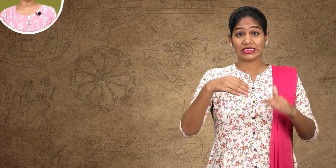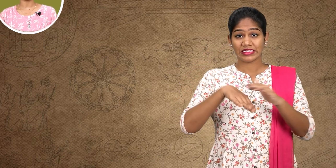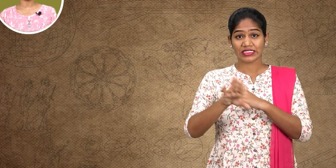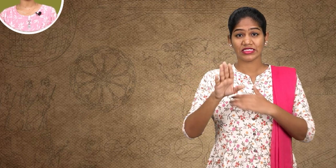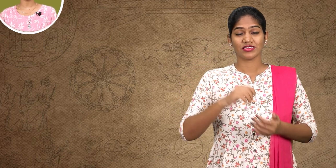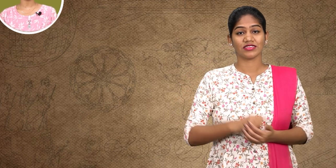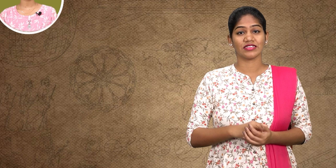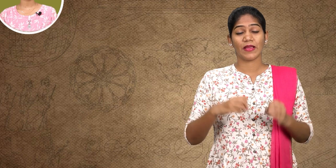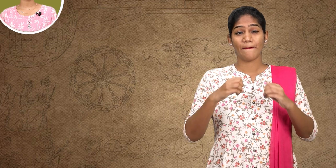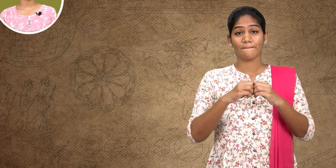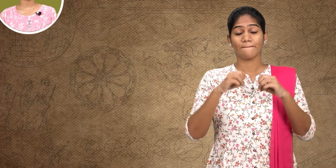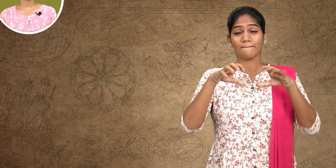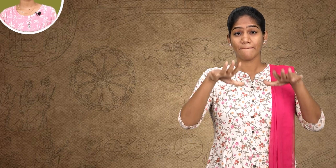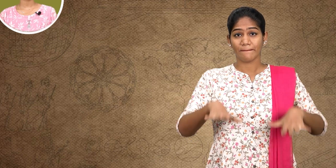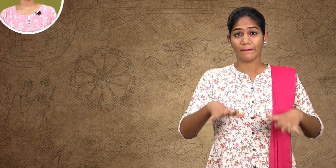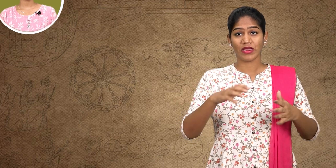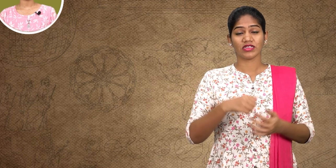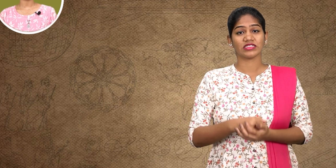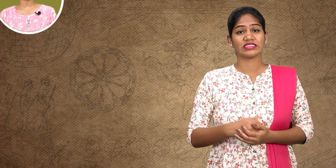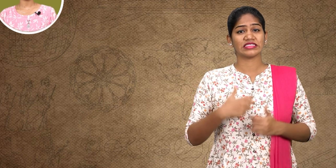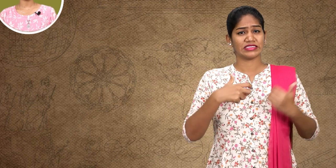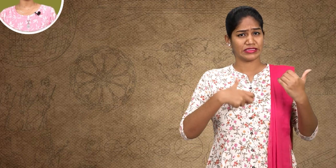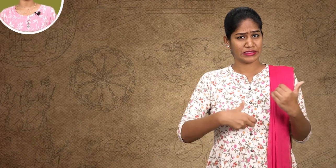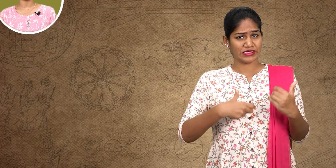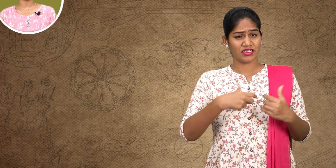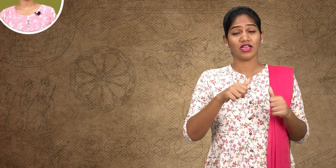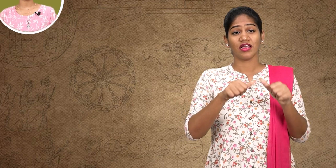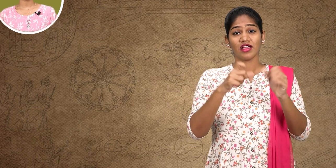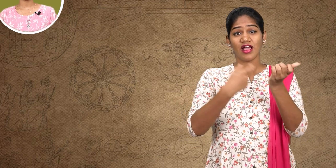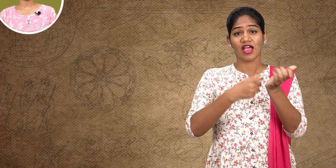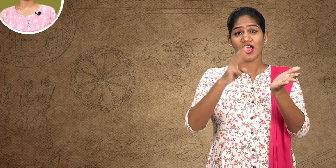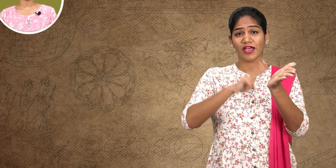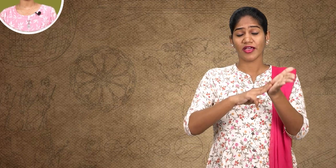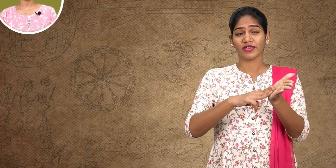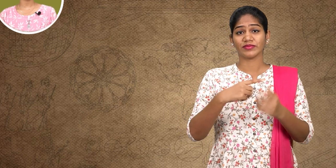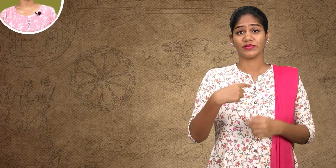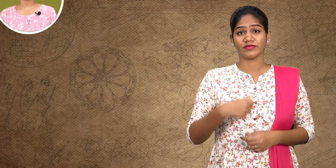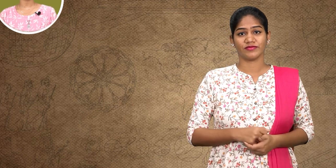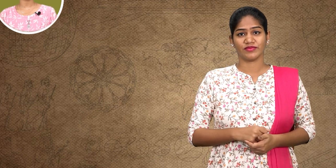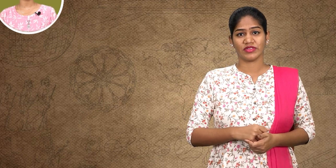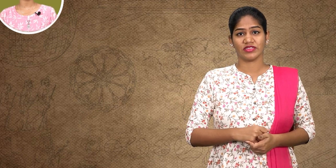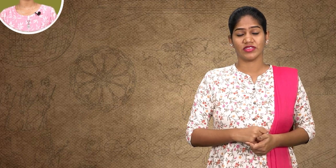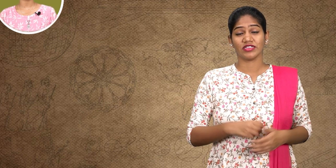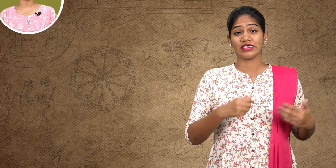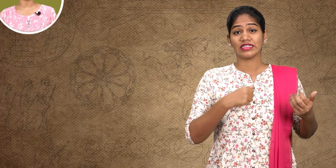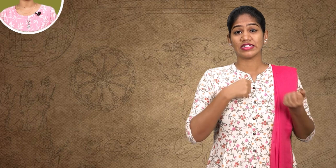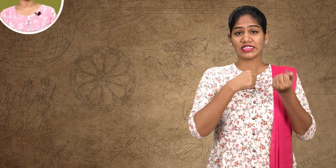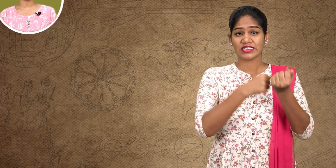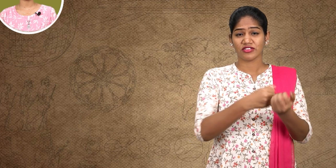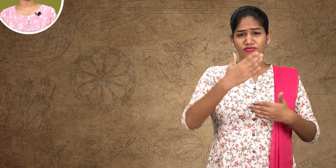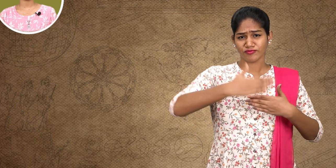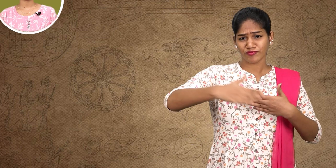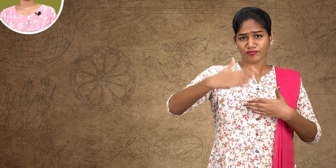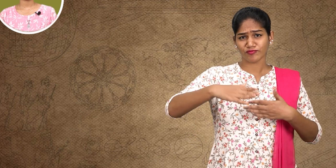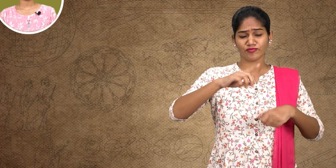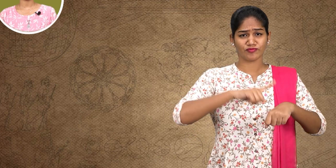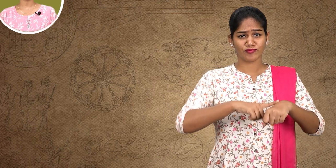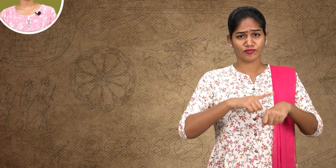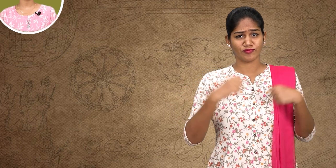paramountcy was influenced by the ongoing reform movements